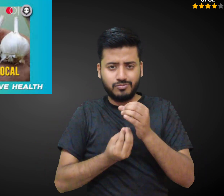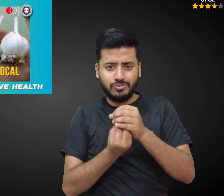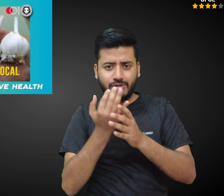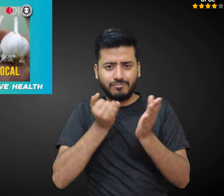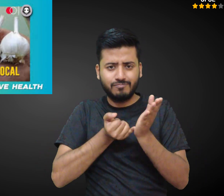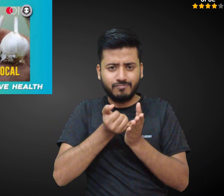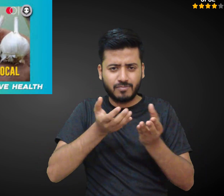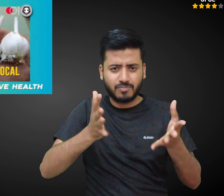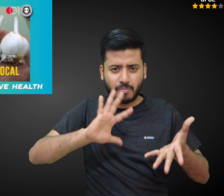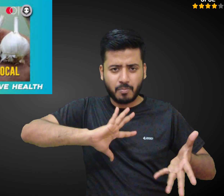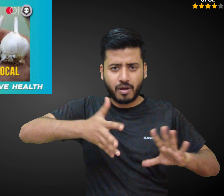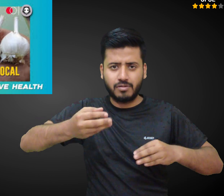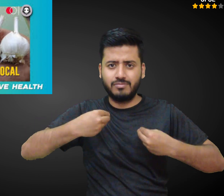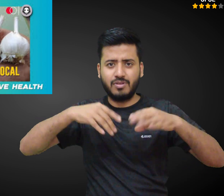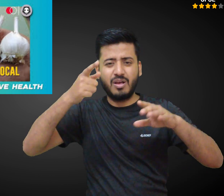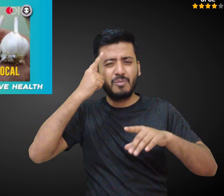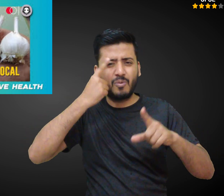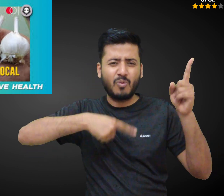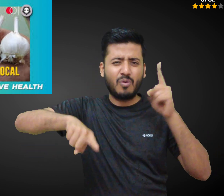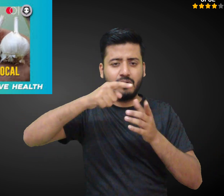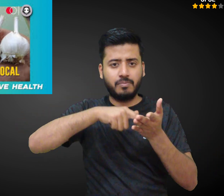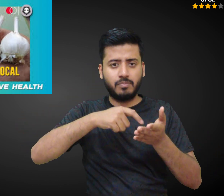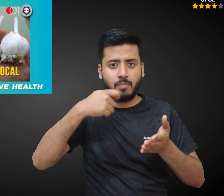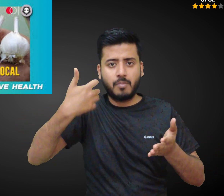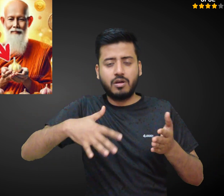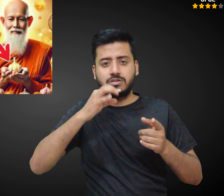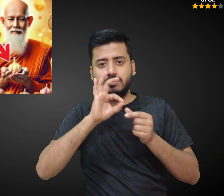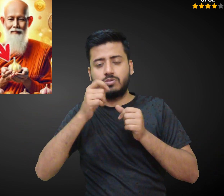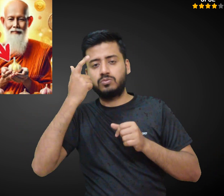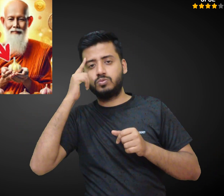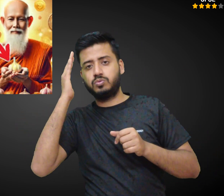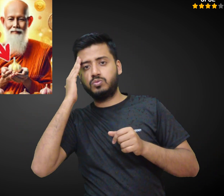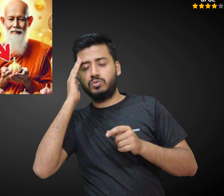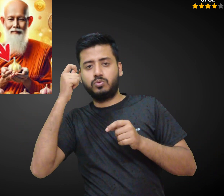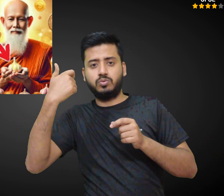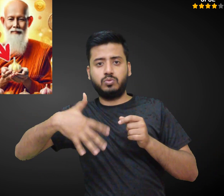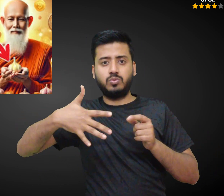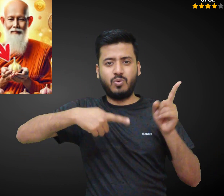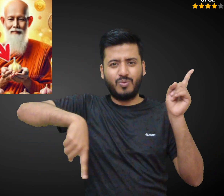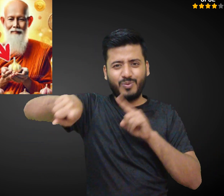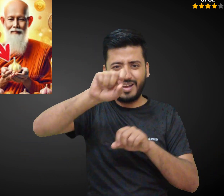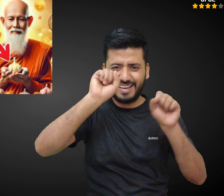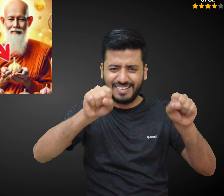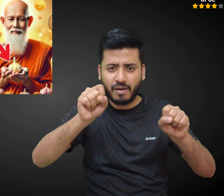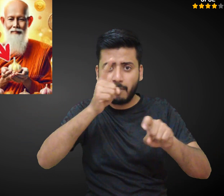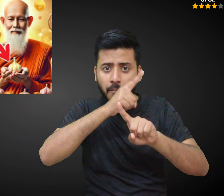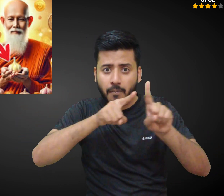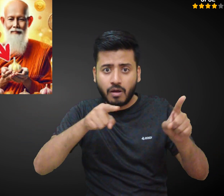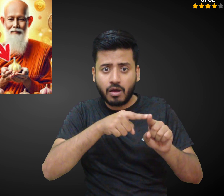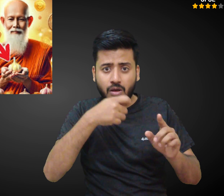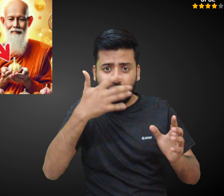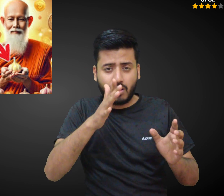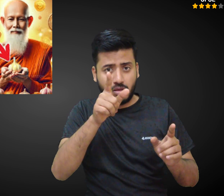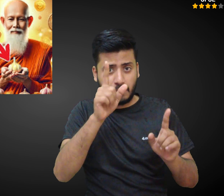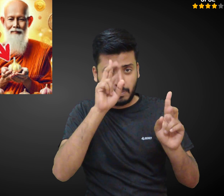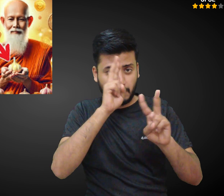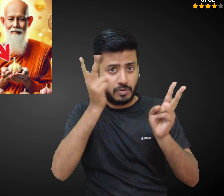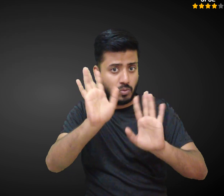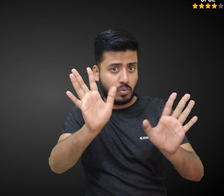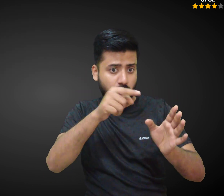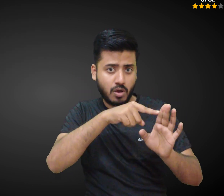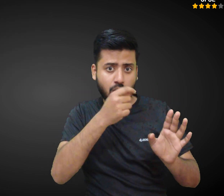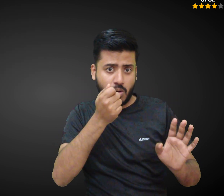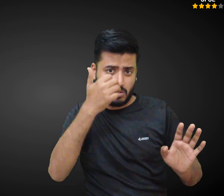and started digging the soil to take out the Chinese garlic, after which there was a competition among the villagers to take out the garlic. According